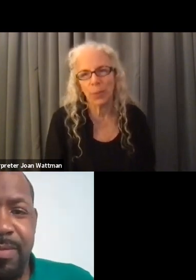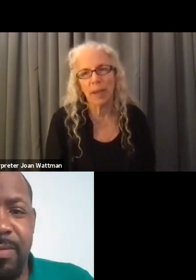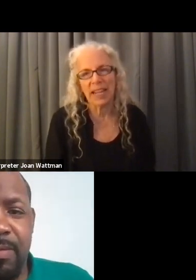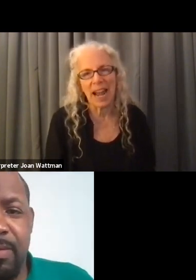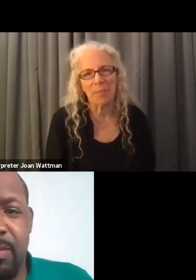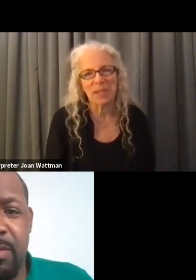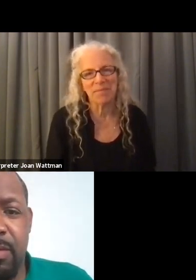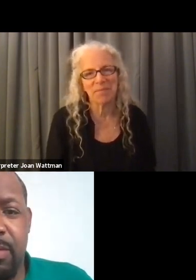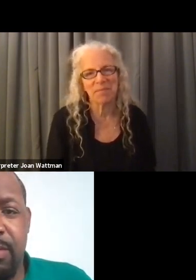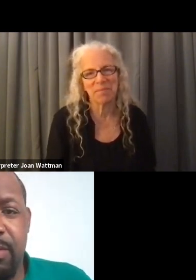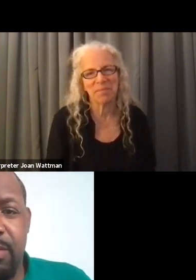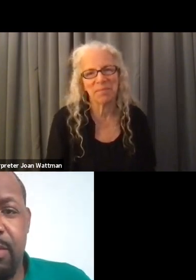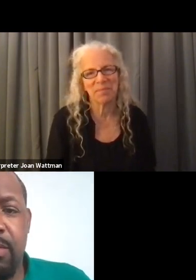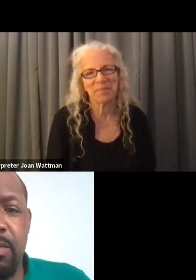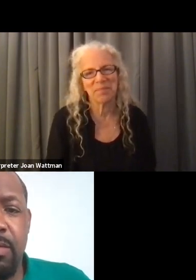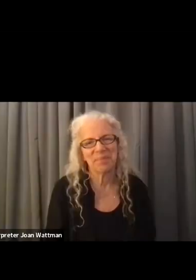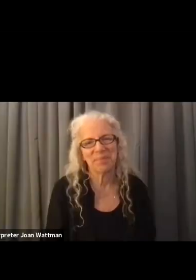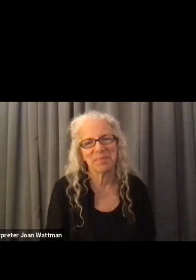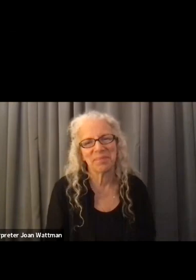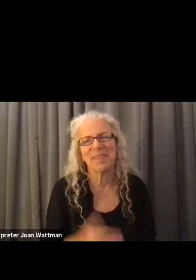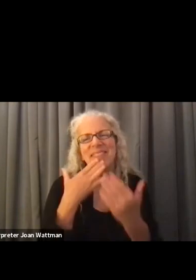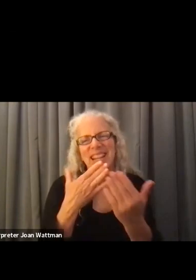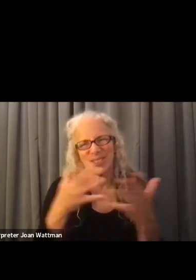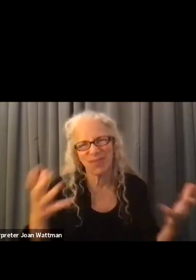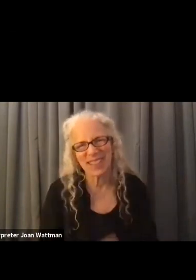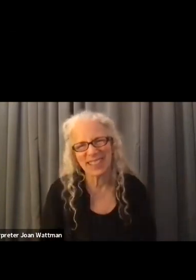need and we'll make it happen. Thank you.